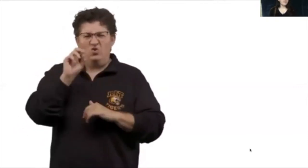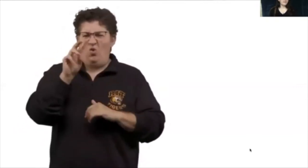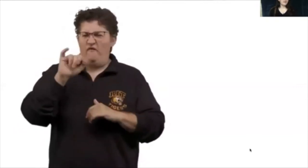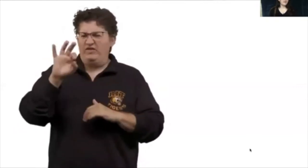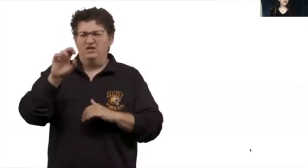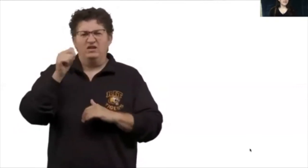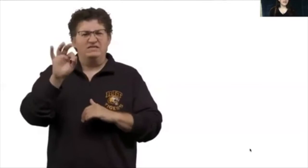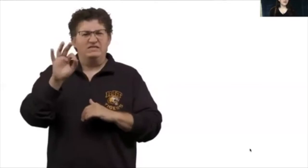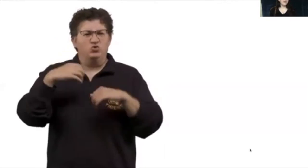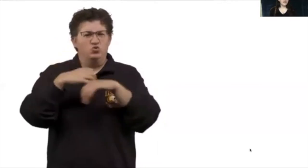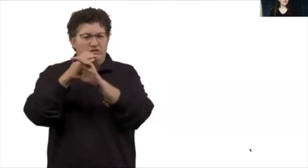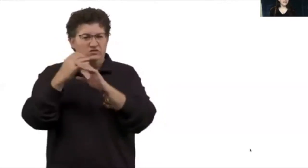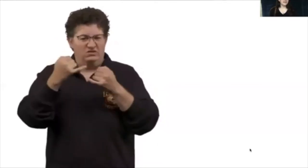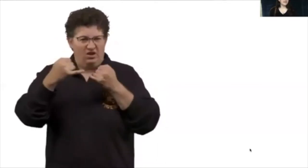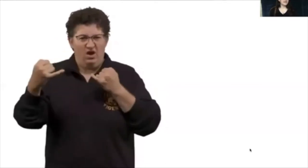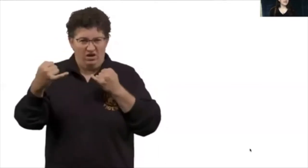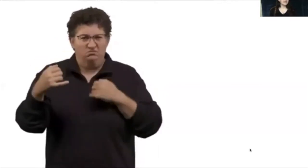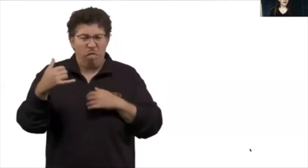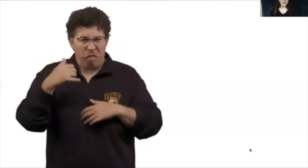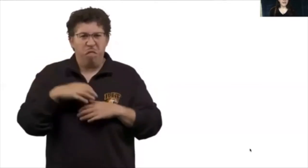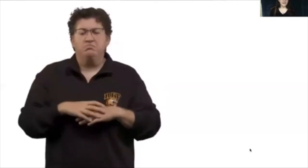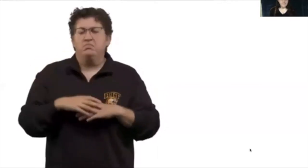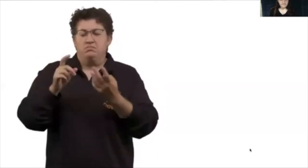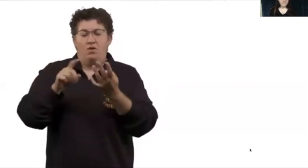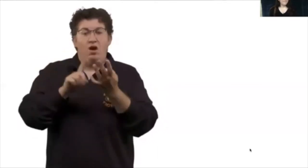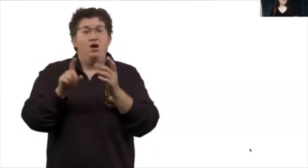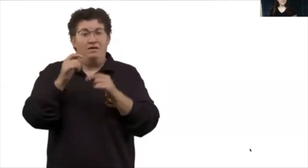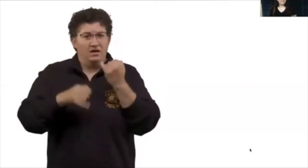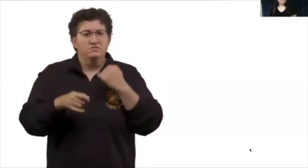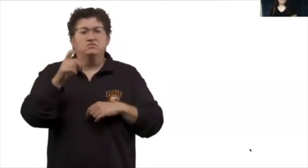and the New York State COVID-19 Crisis Line.